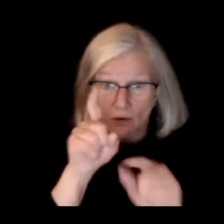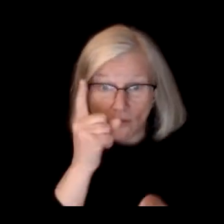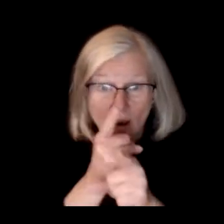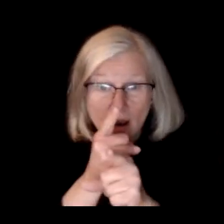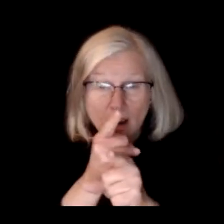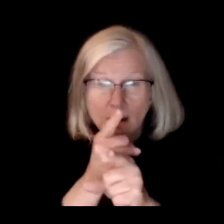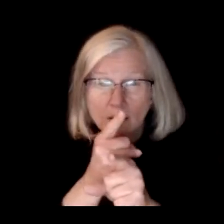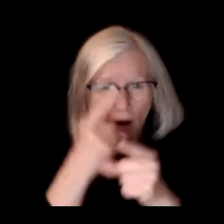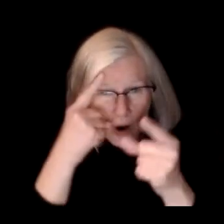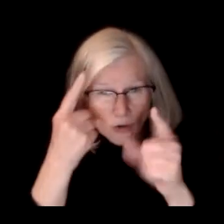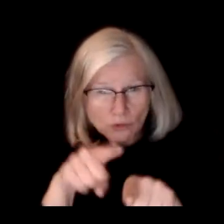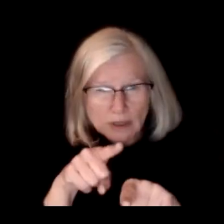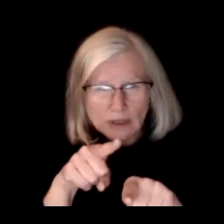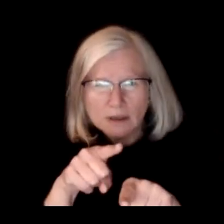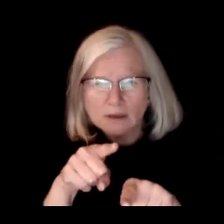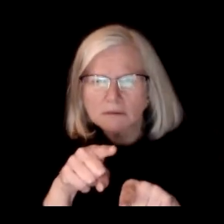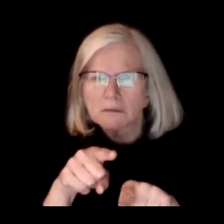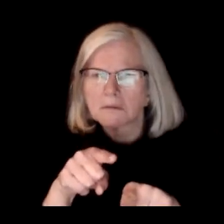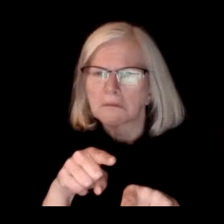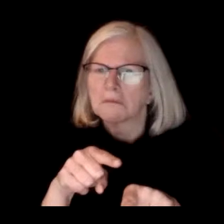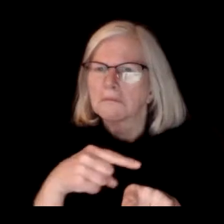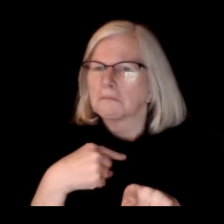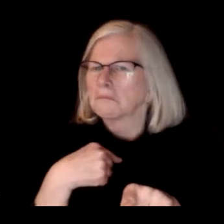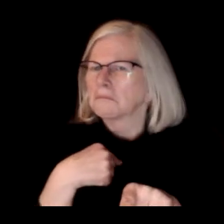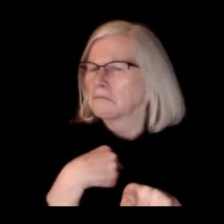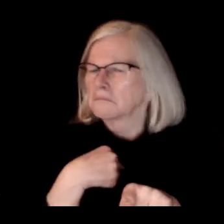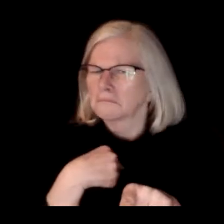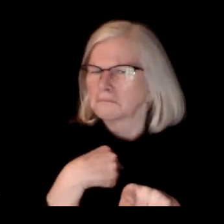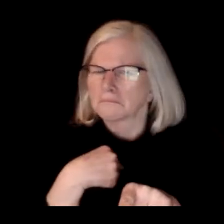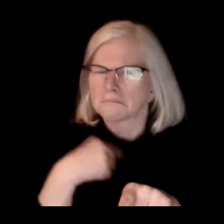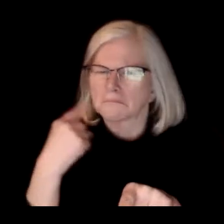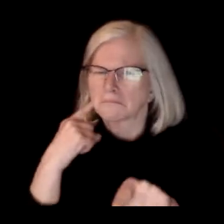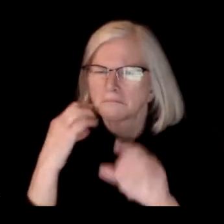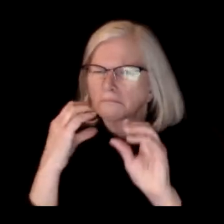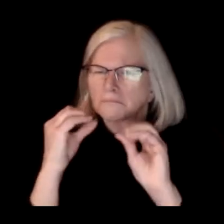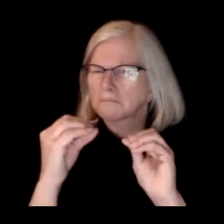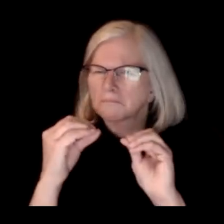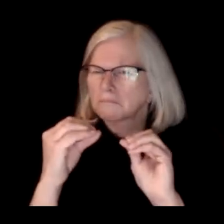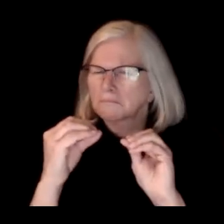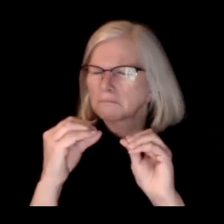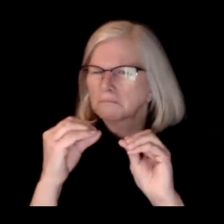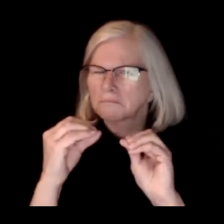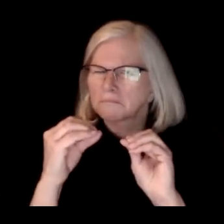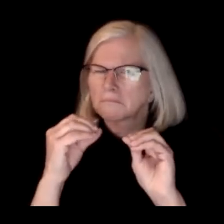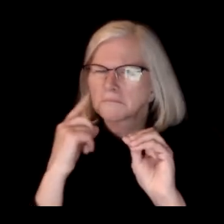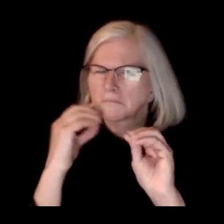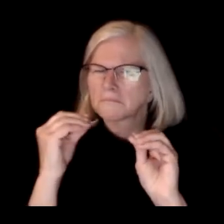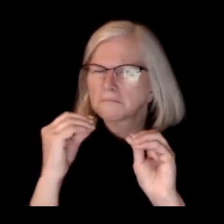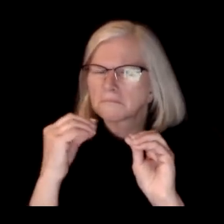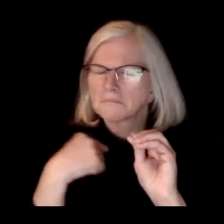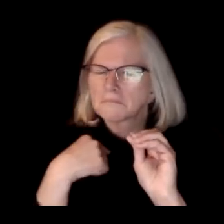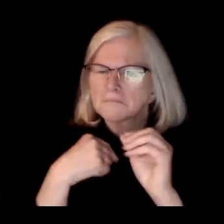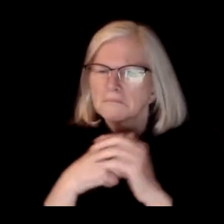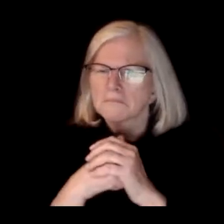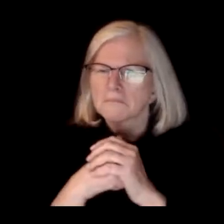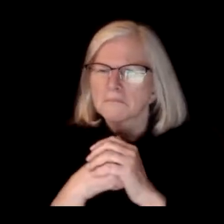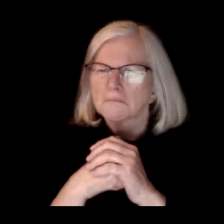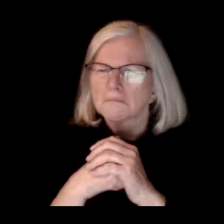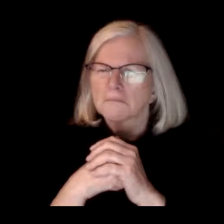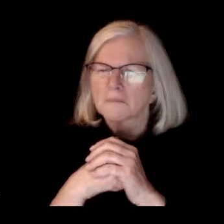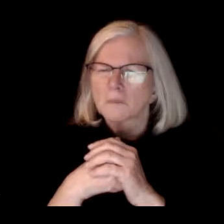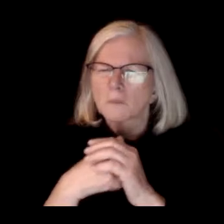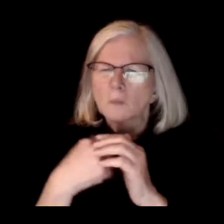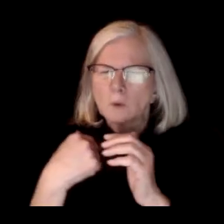Well, I did not hear that interview by Dr. Osterholm, but we talk frequently, and